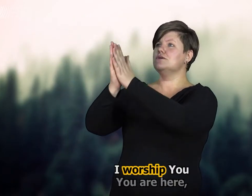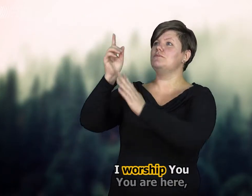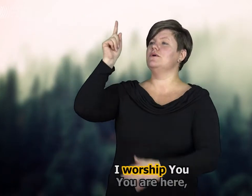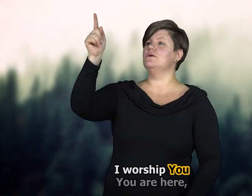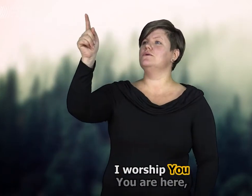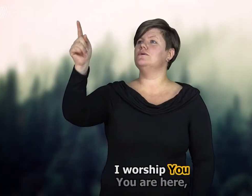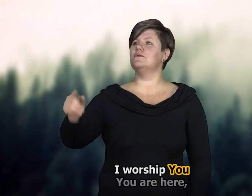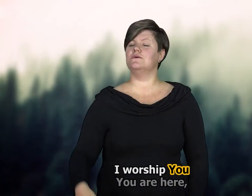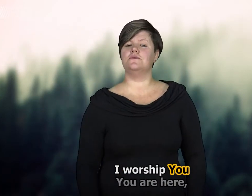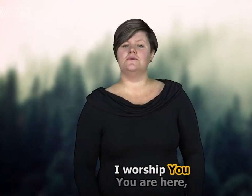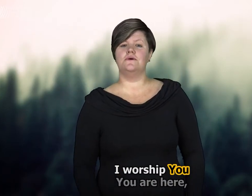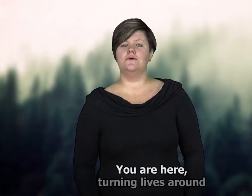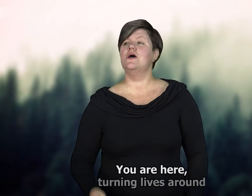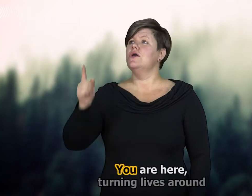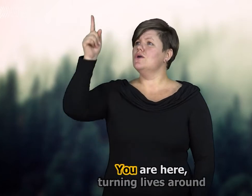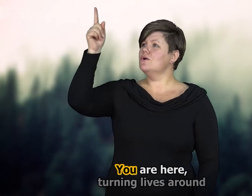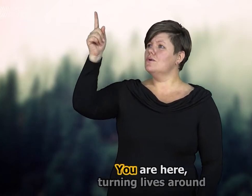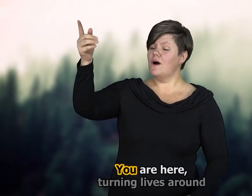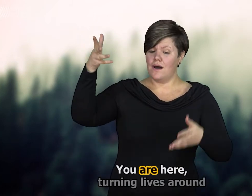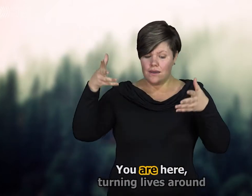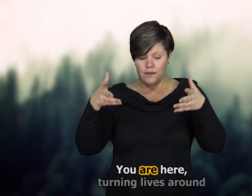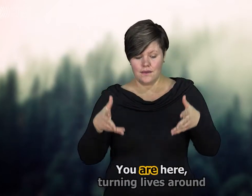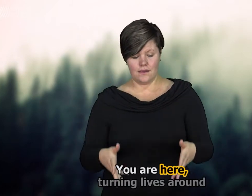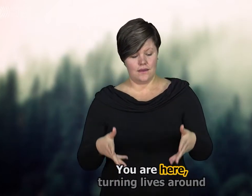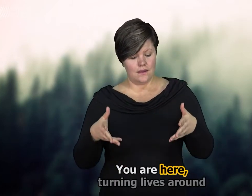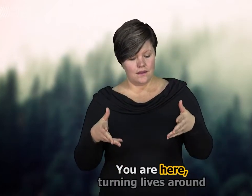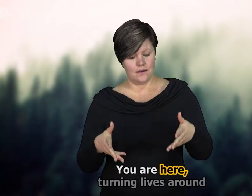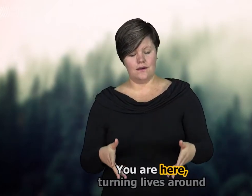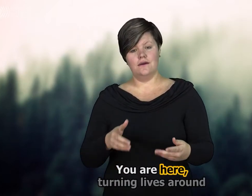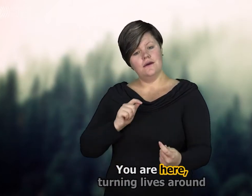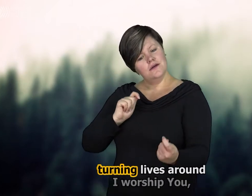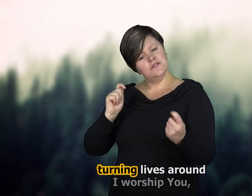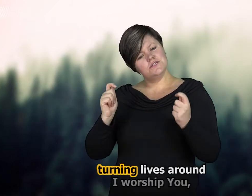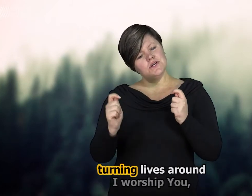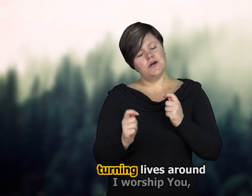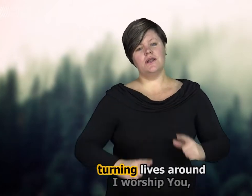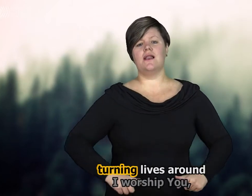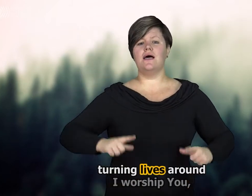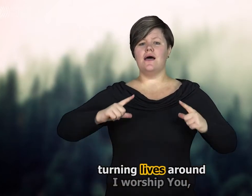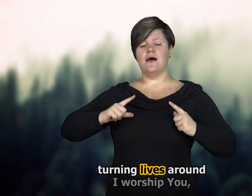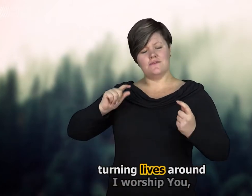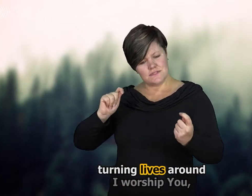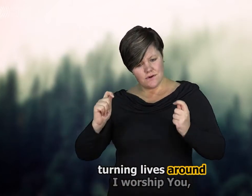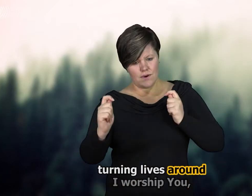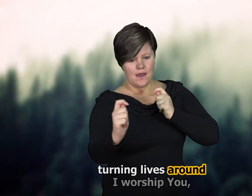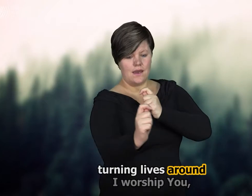you You are here, turning lives around